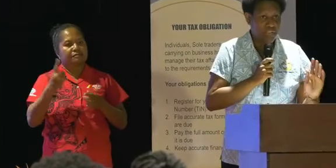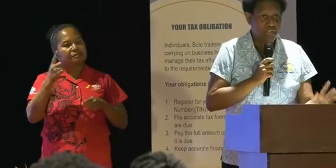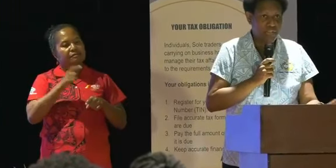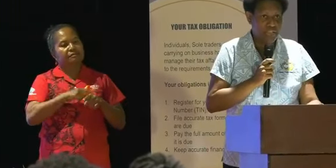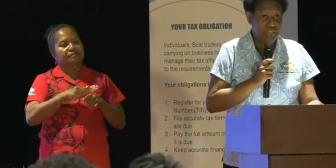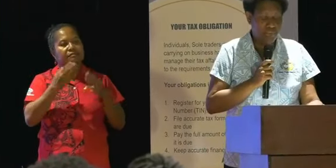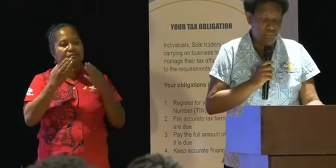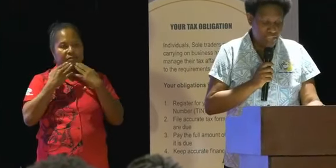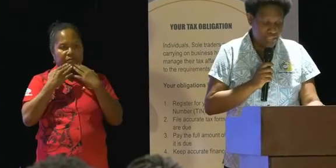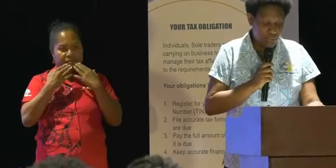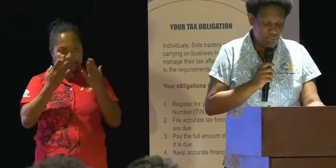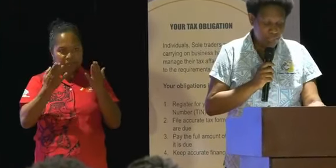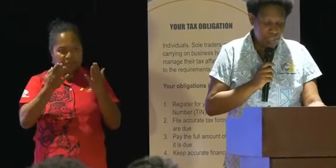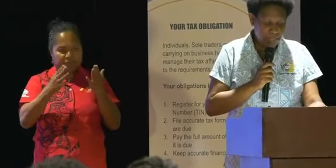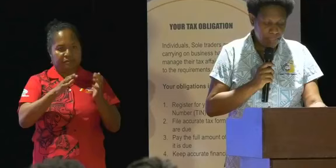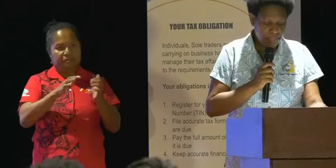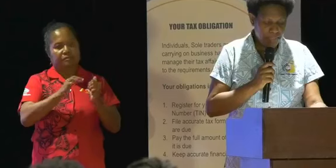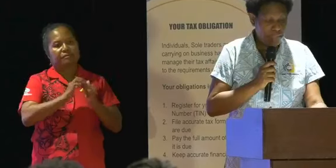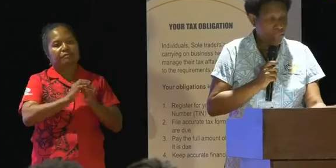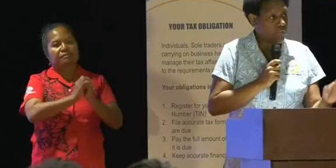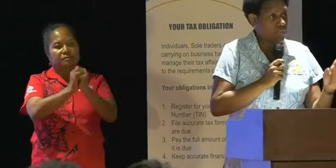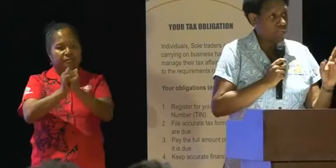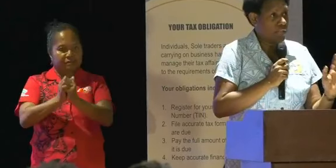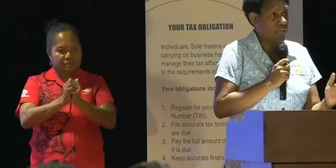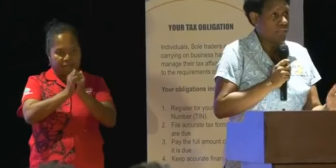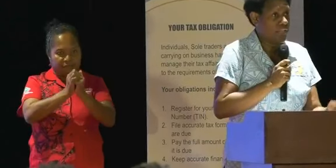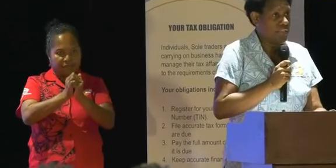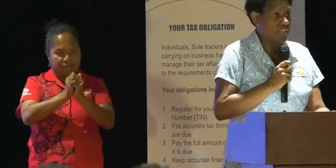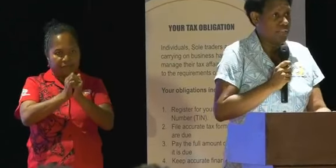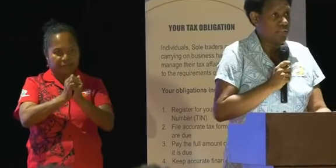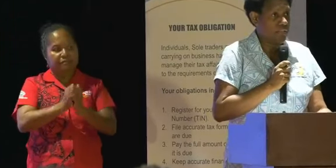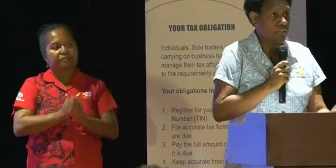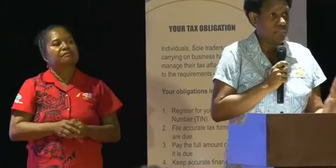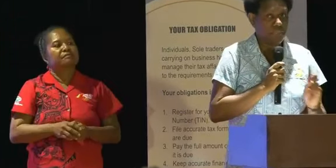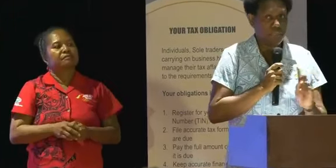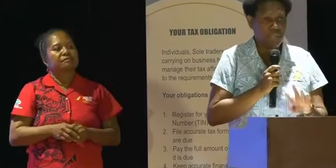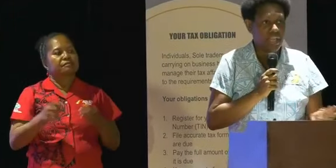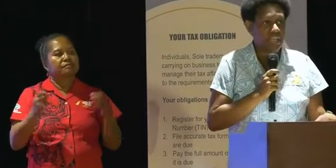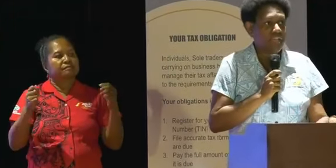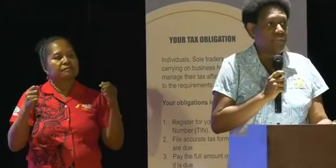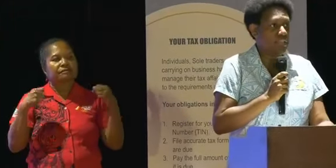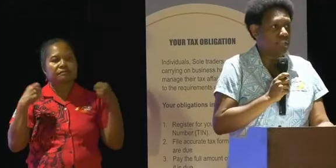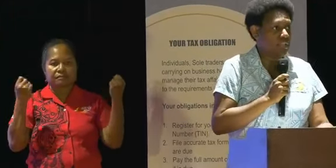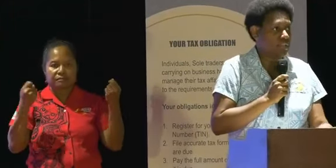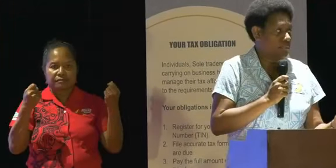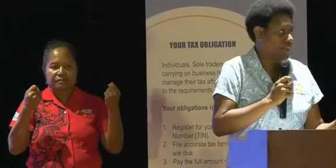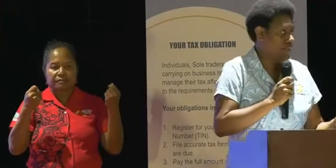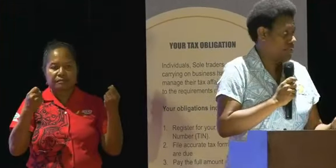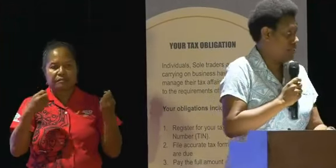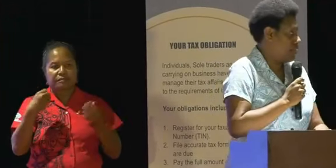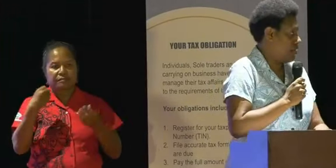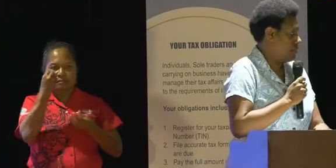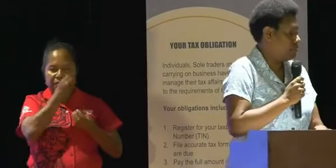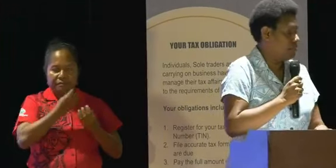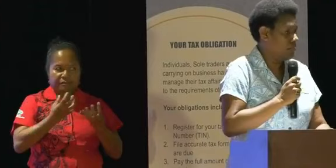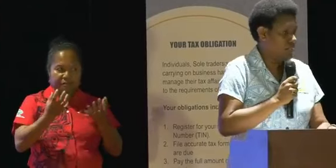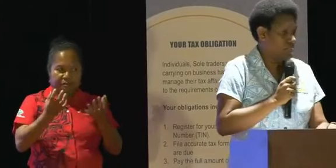talk thank you all stakeholders blo yumi. Online law events and catering.